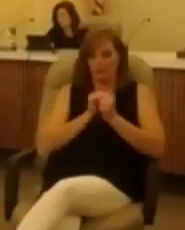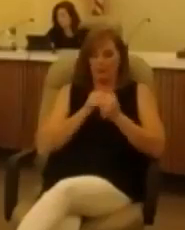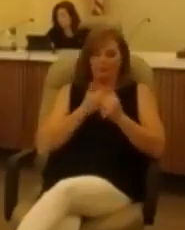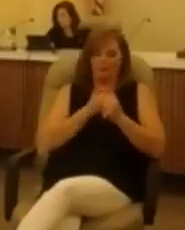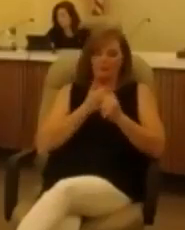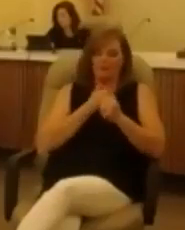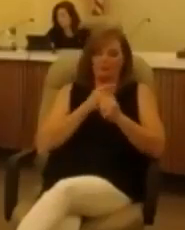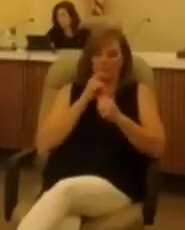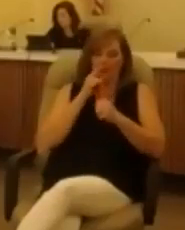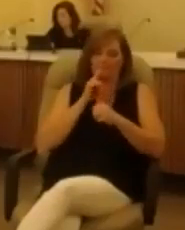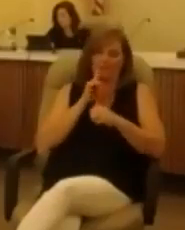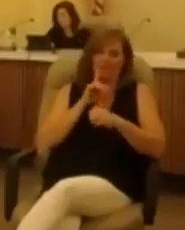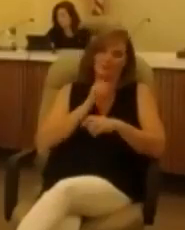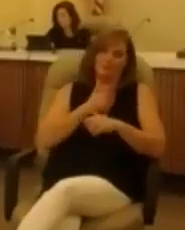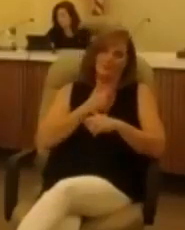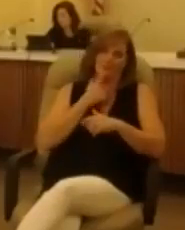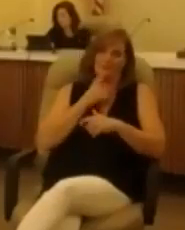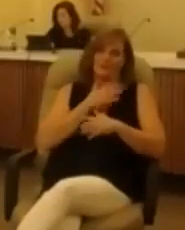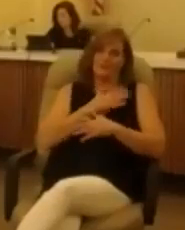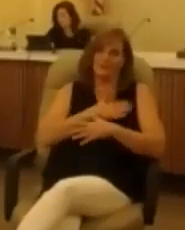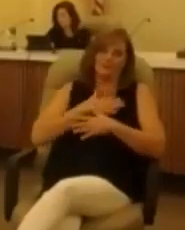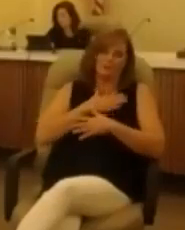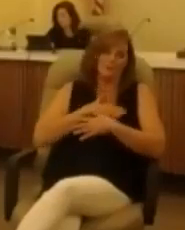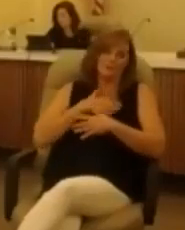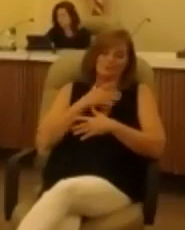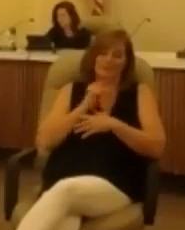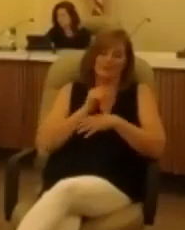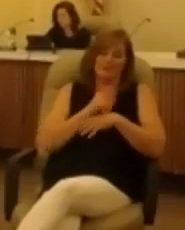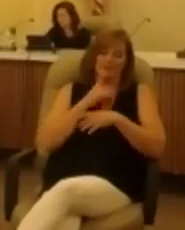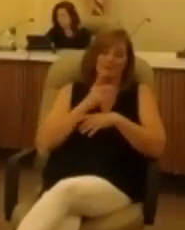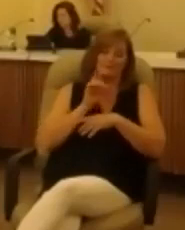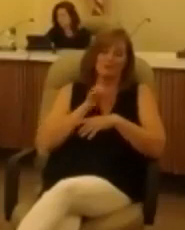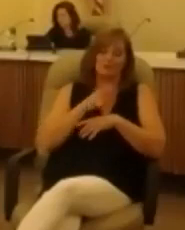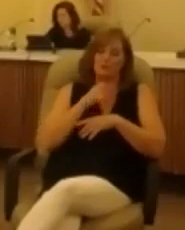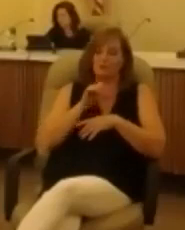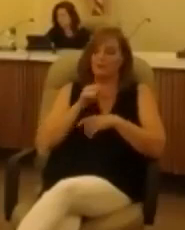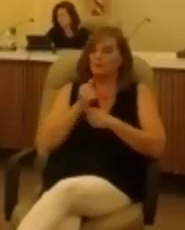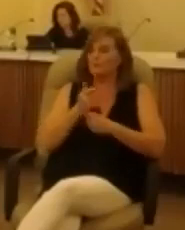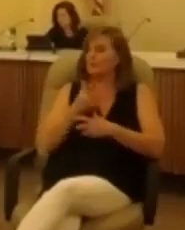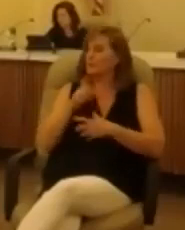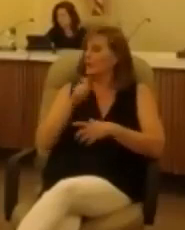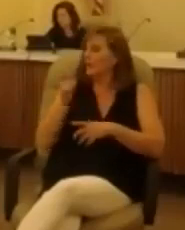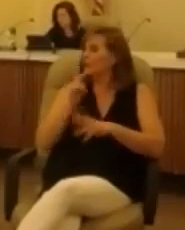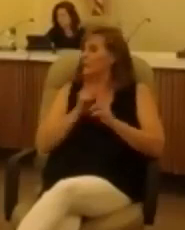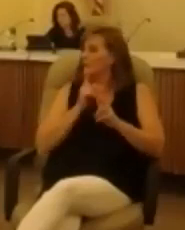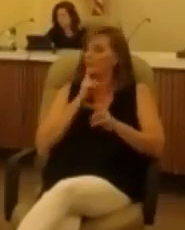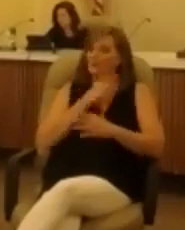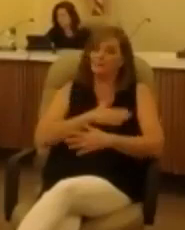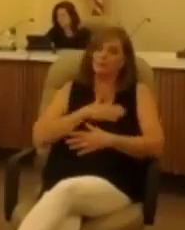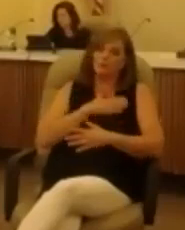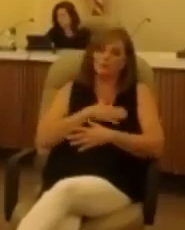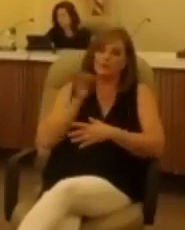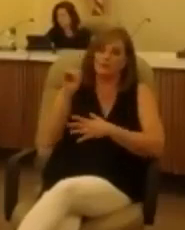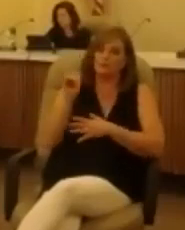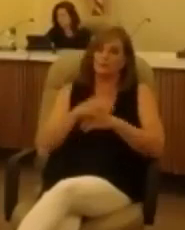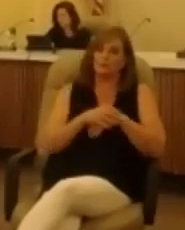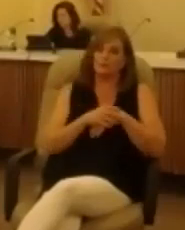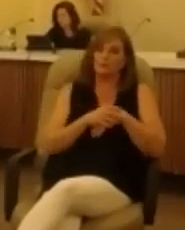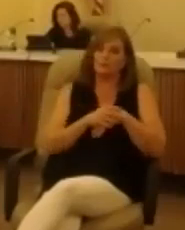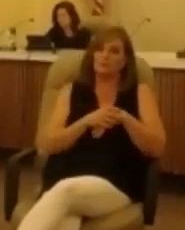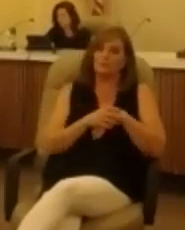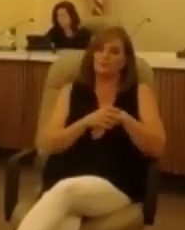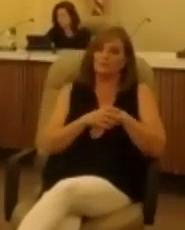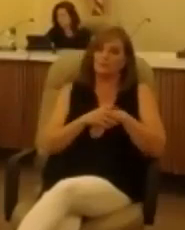really appreciate that. And I'm sure there's many other people in the town of Henrietta that also appreciate that. Is he having fun,